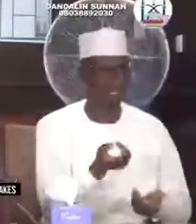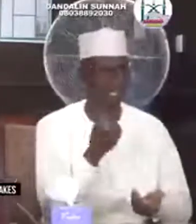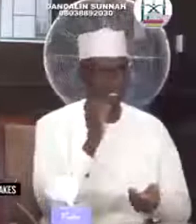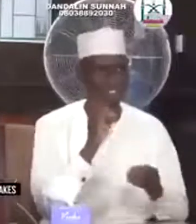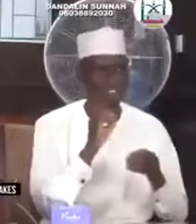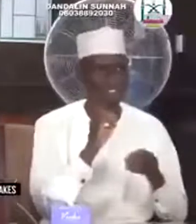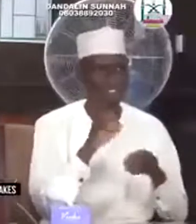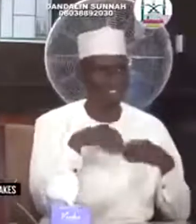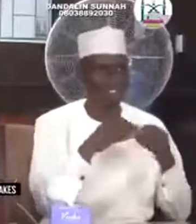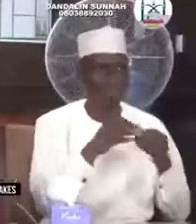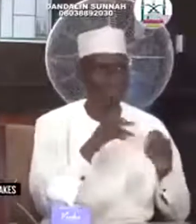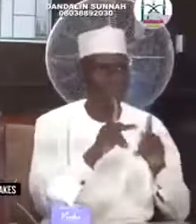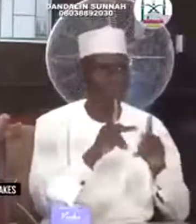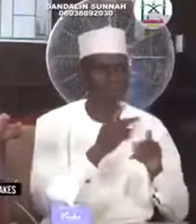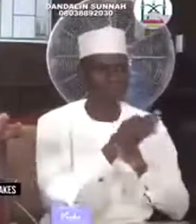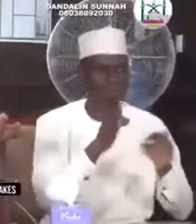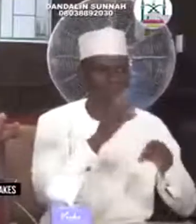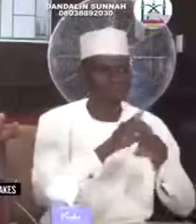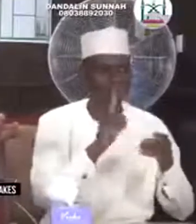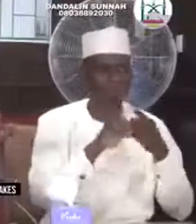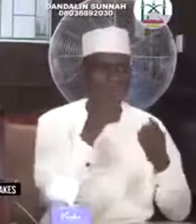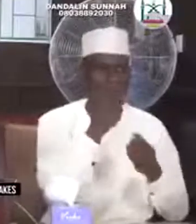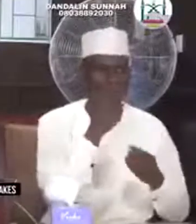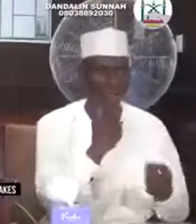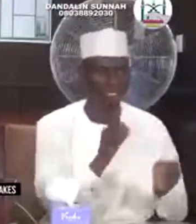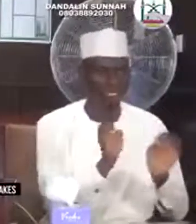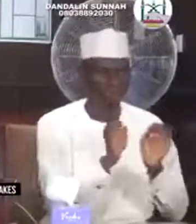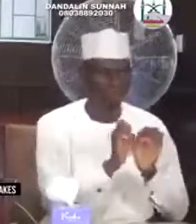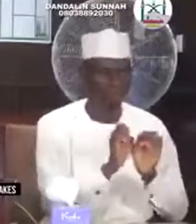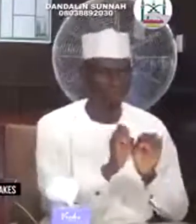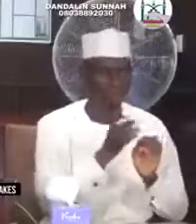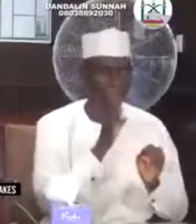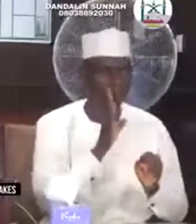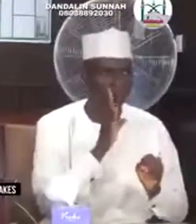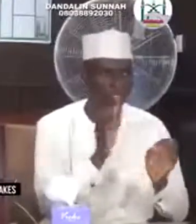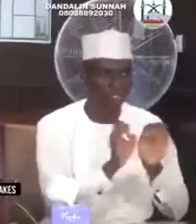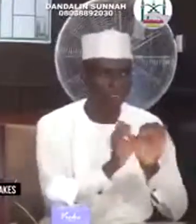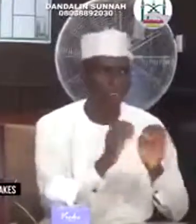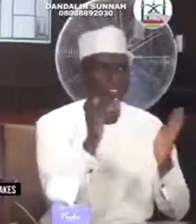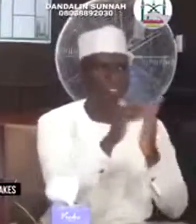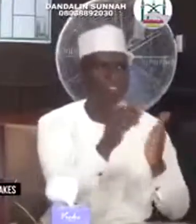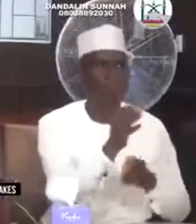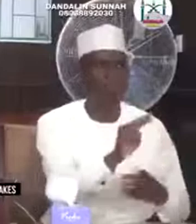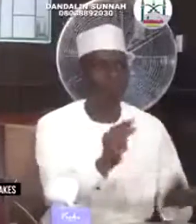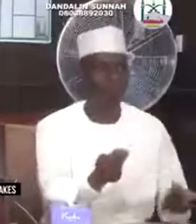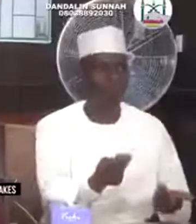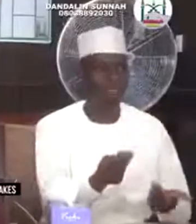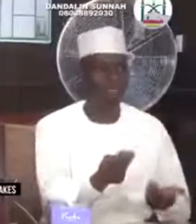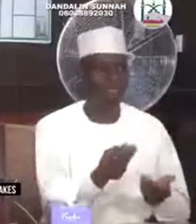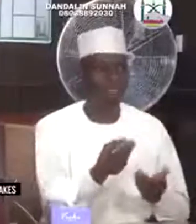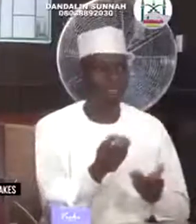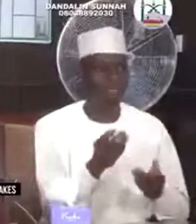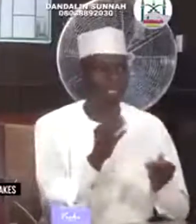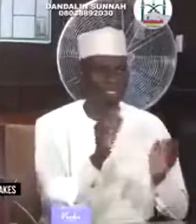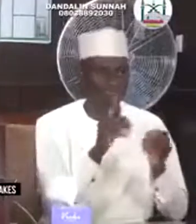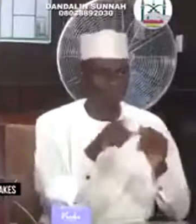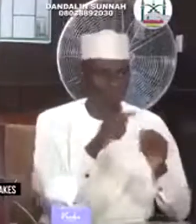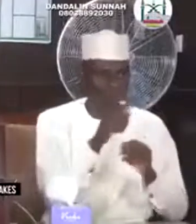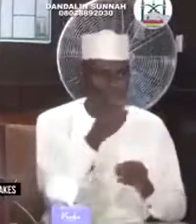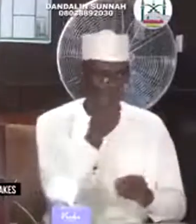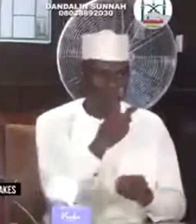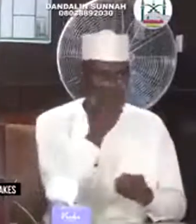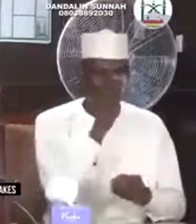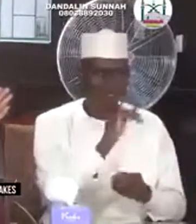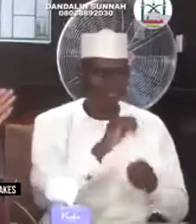people freedom to speak, even against him. You could see when he saw there's problem, he relinquished